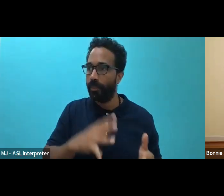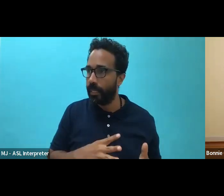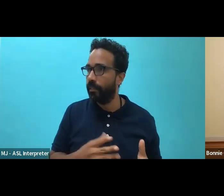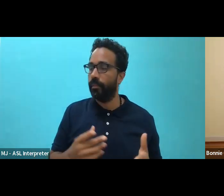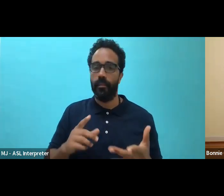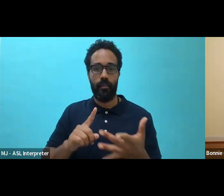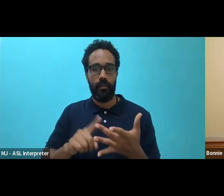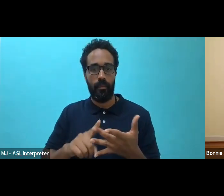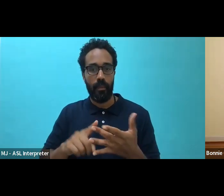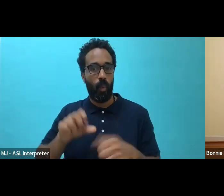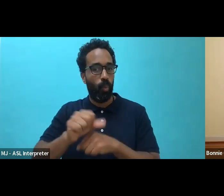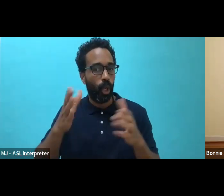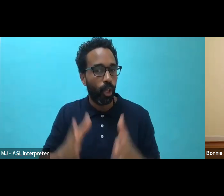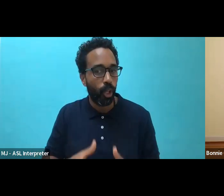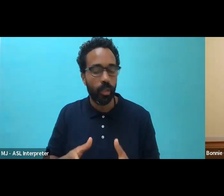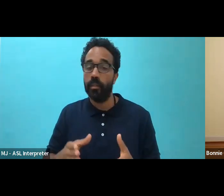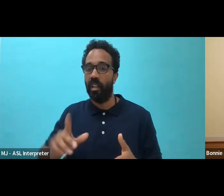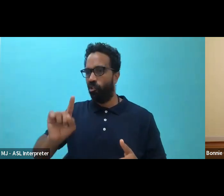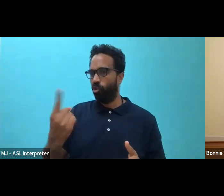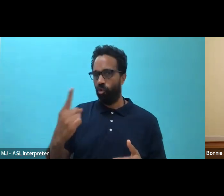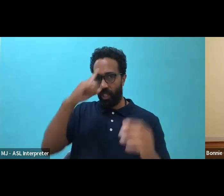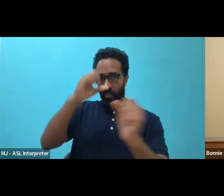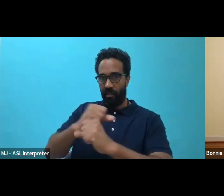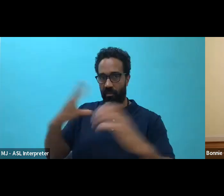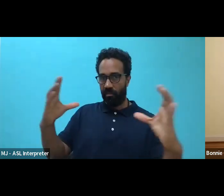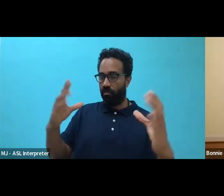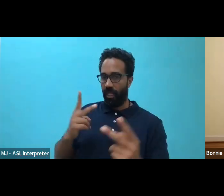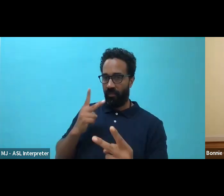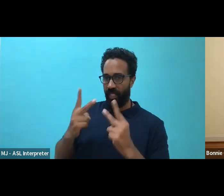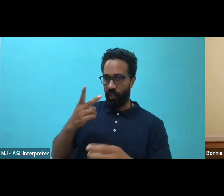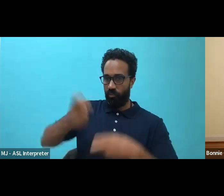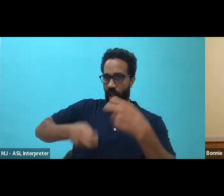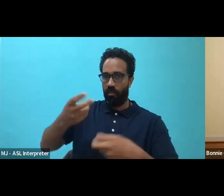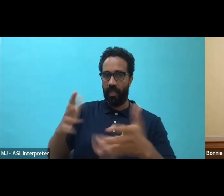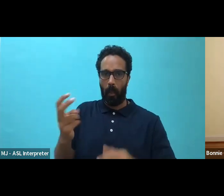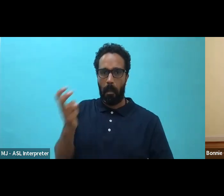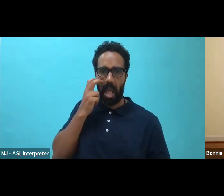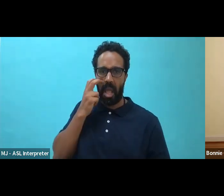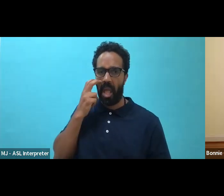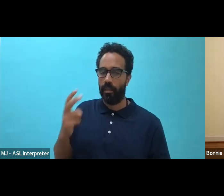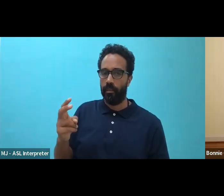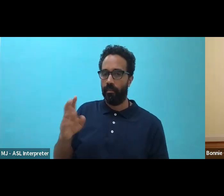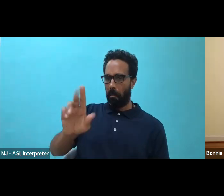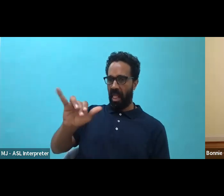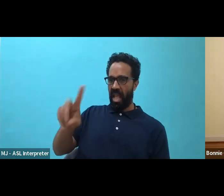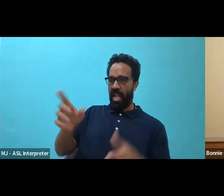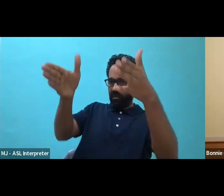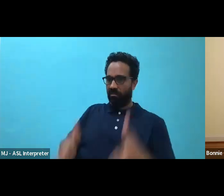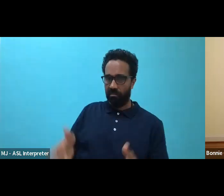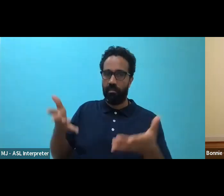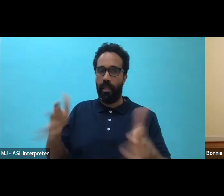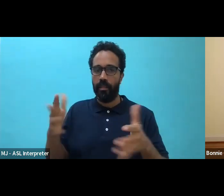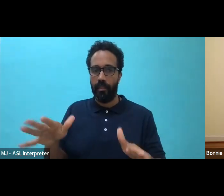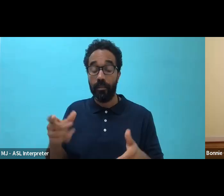model, it's all about the visual problem I have, or the blindness. Having a disability